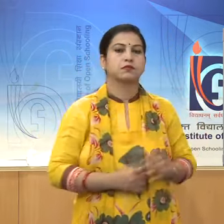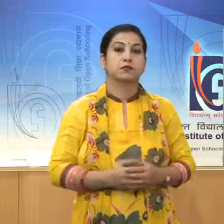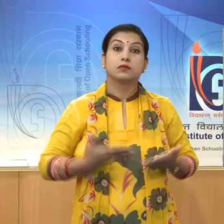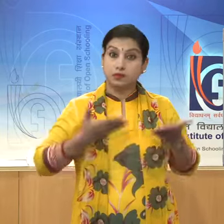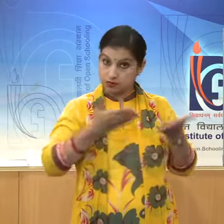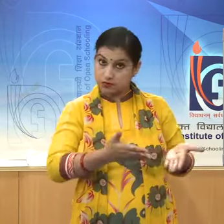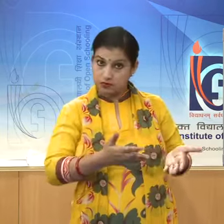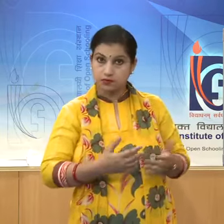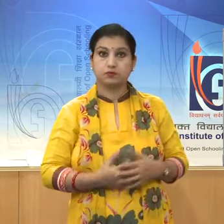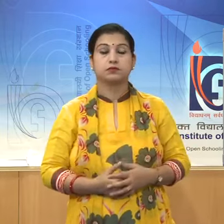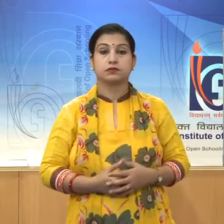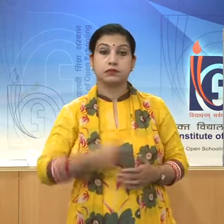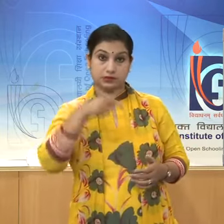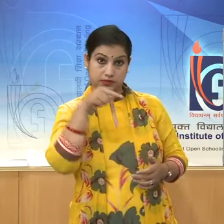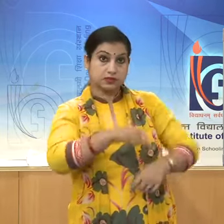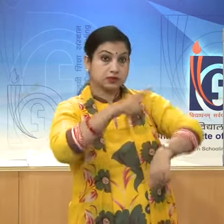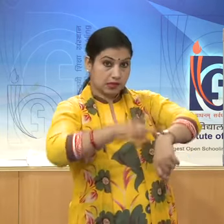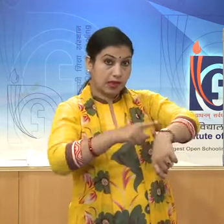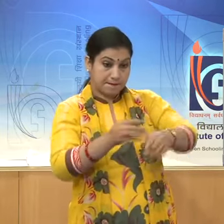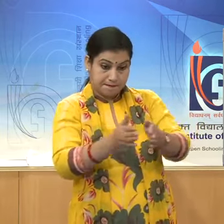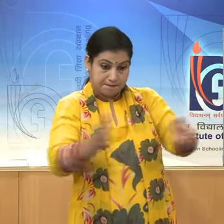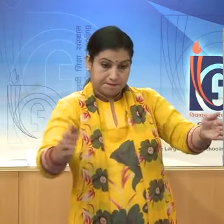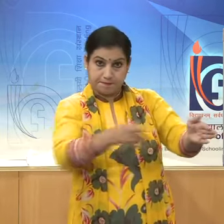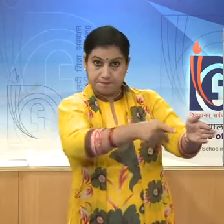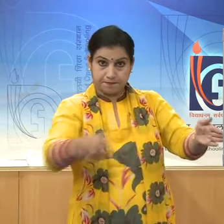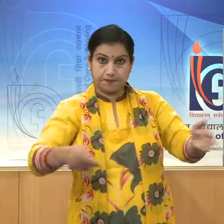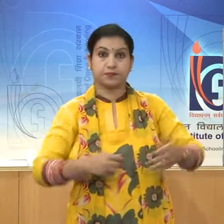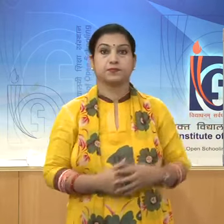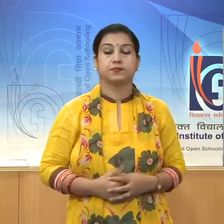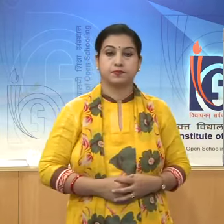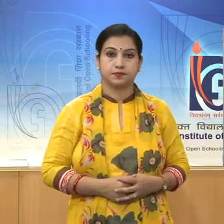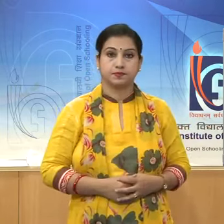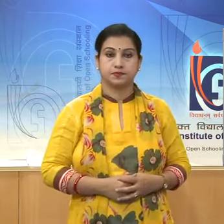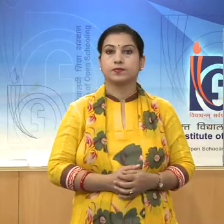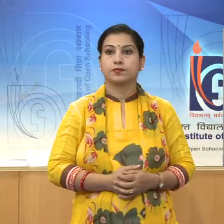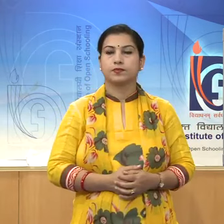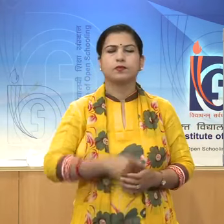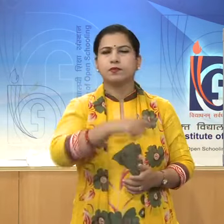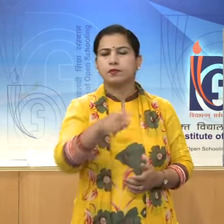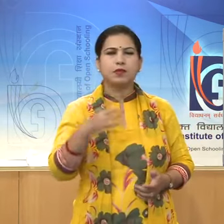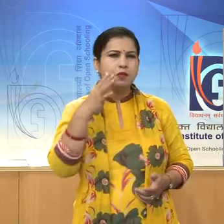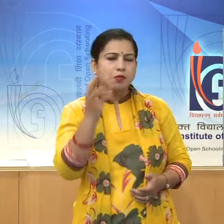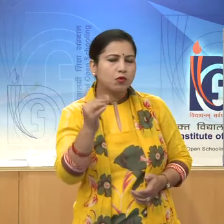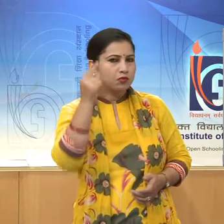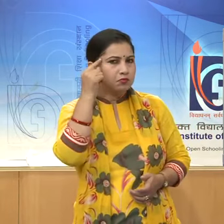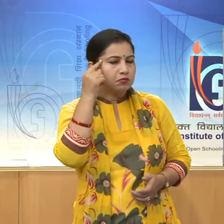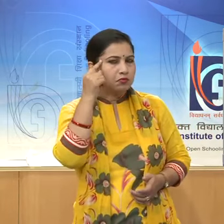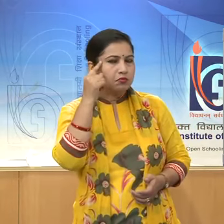Here in this time period, the emphasis was